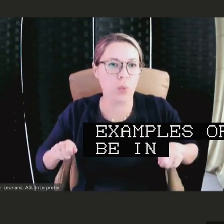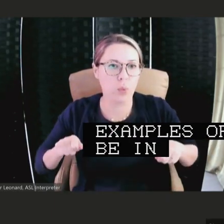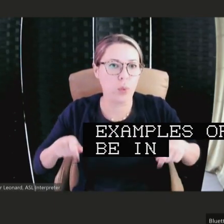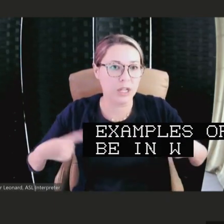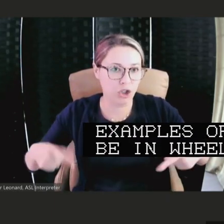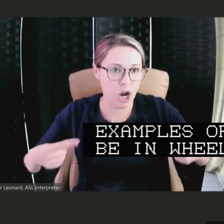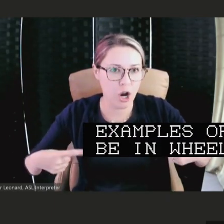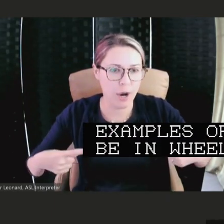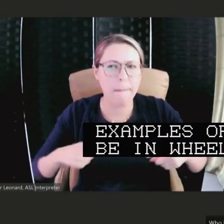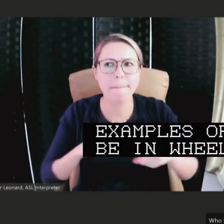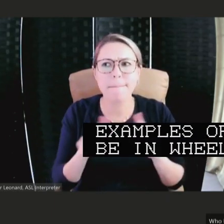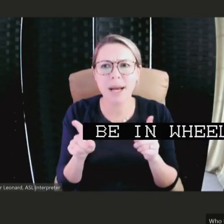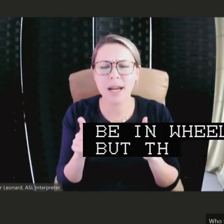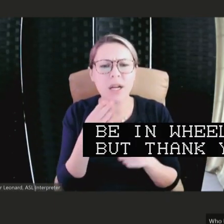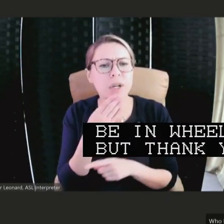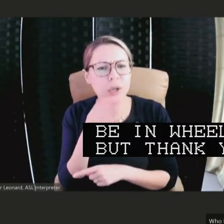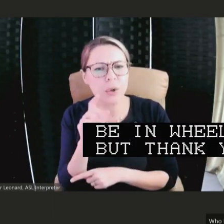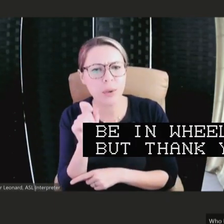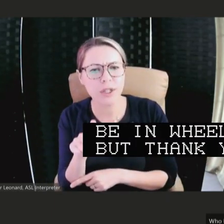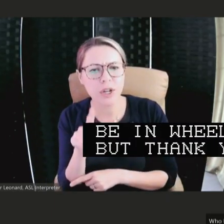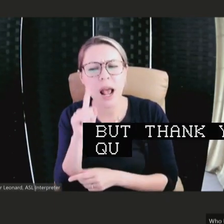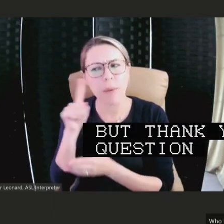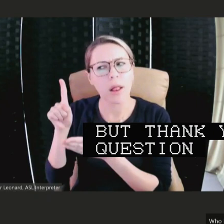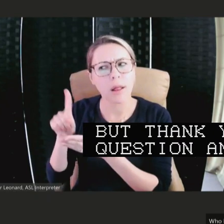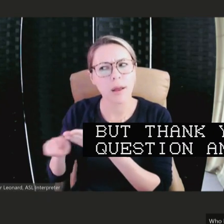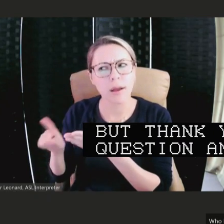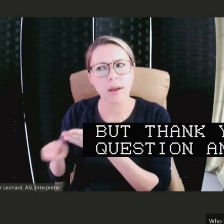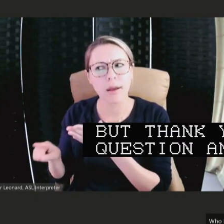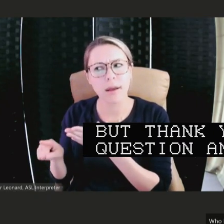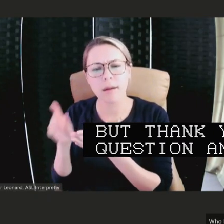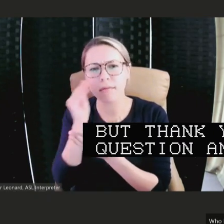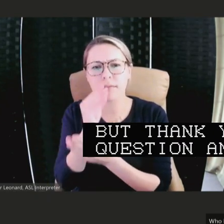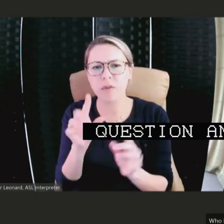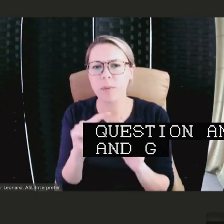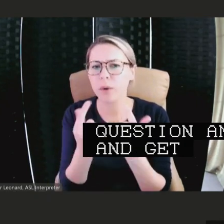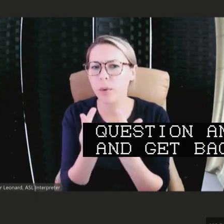you for asking the question, and I'll look into it and get back to the group.